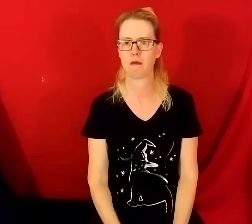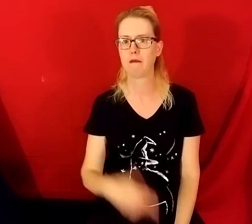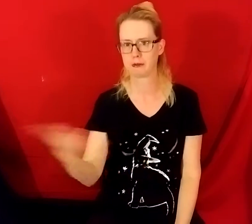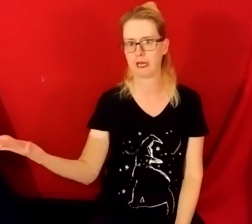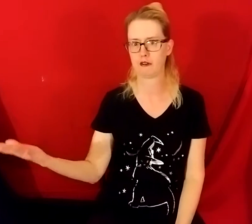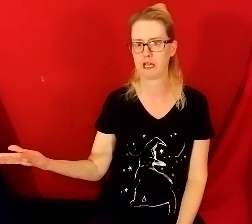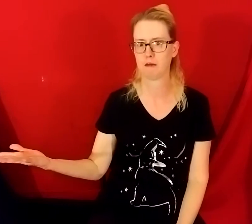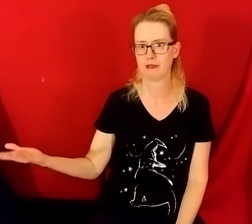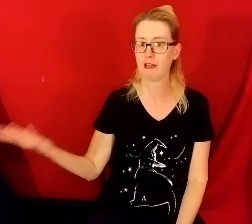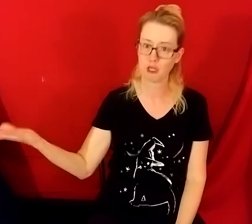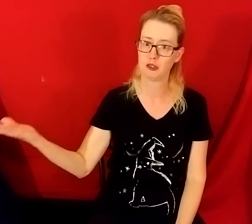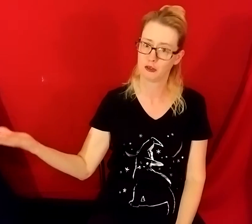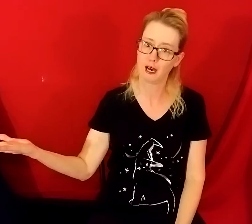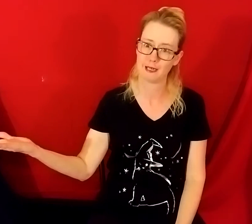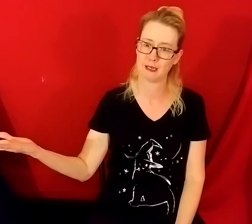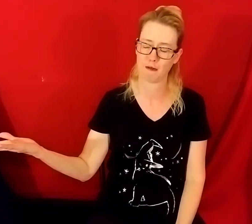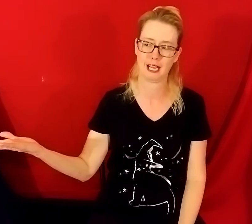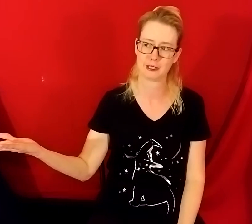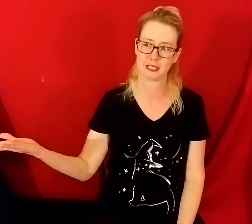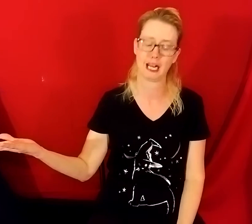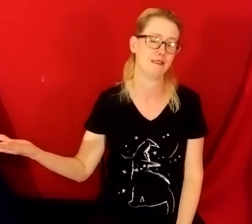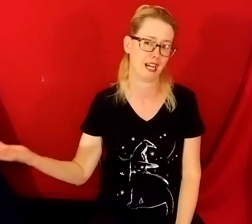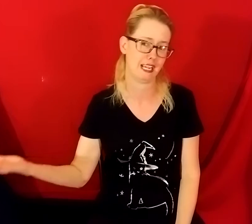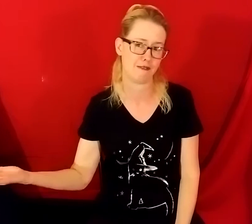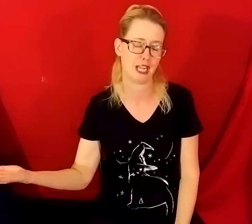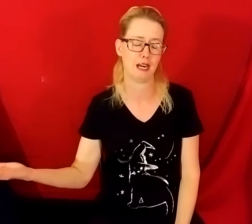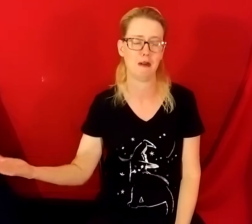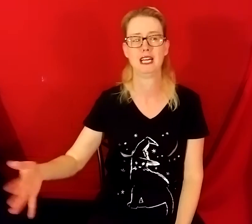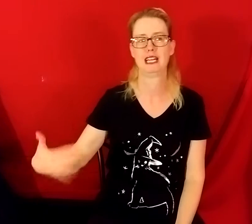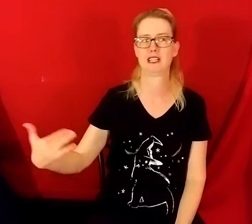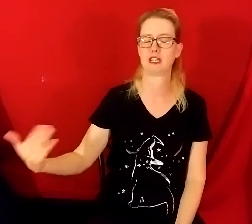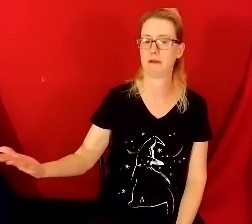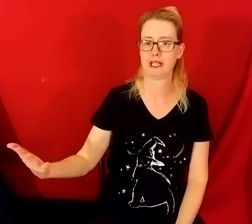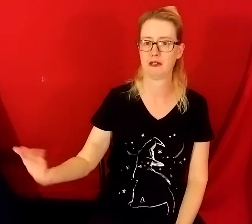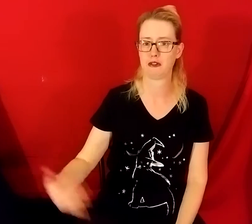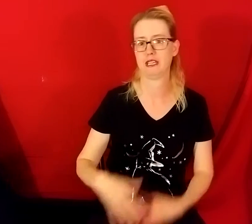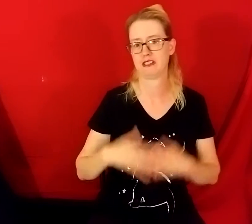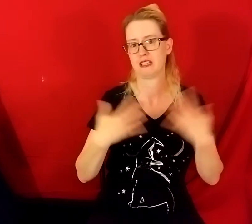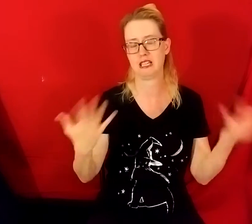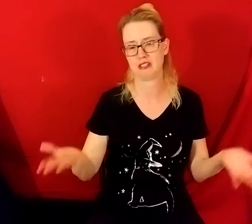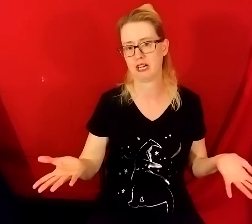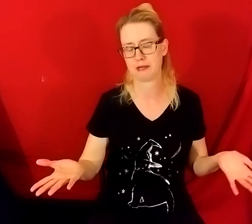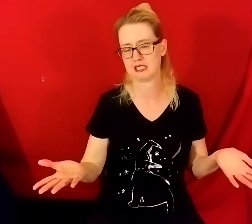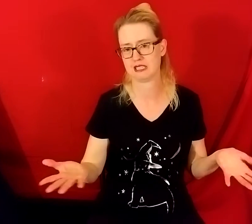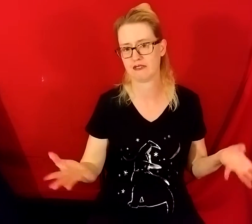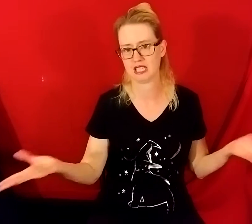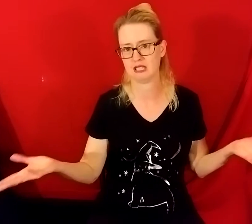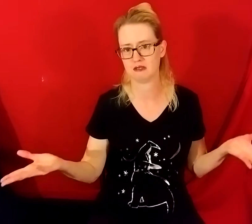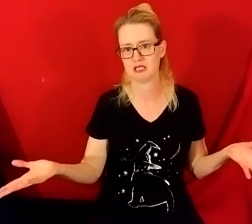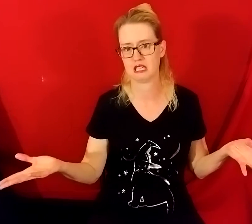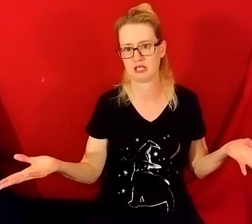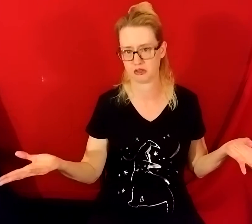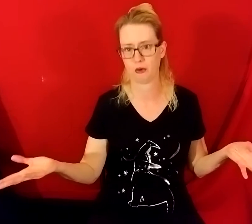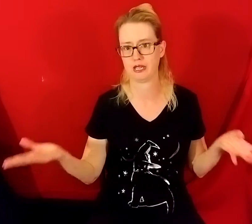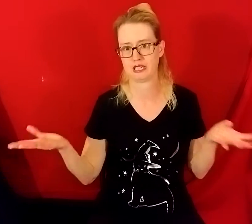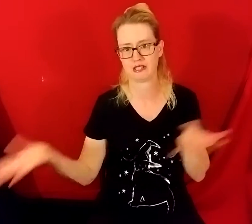back to the other movie I went and saw, or actually, I, I have now. It's called Benny and June, and it's, it's not because of, you know, uh, the story itself, it